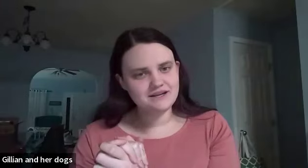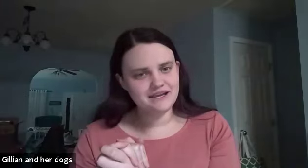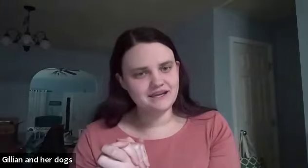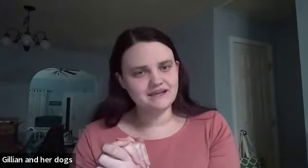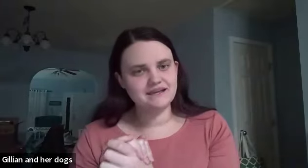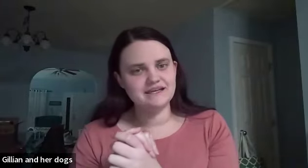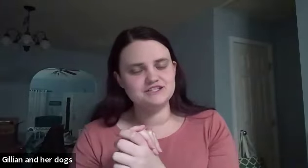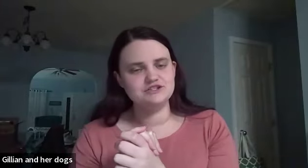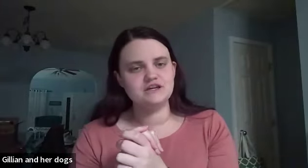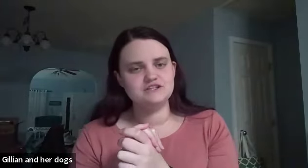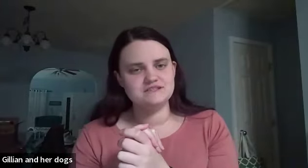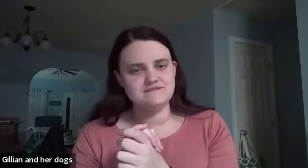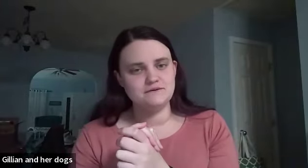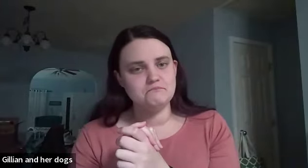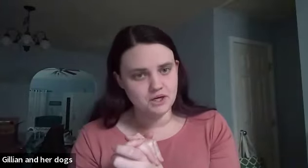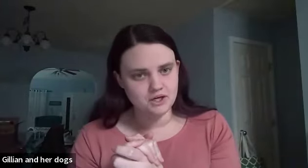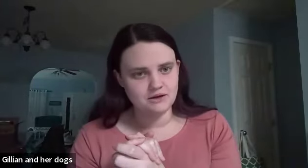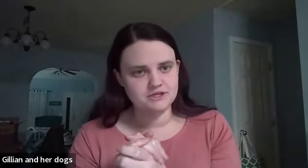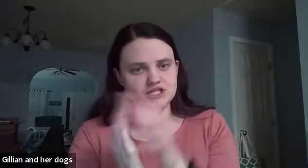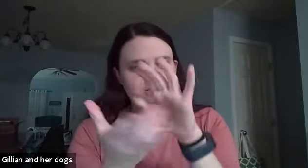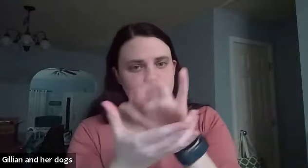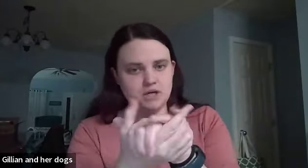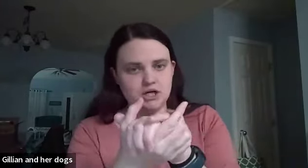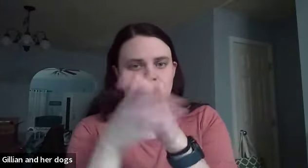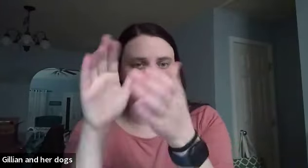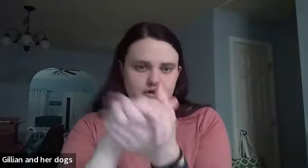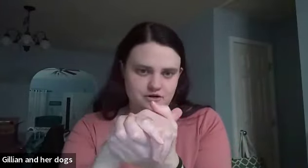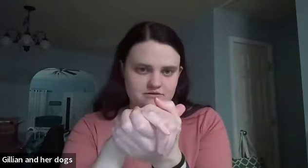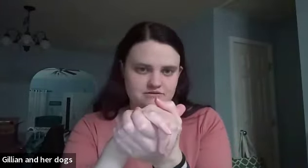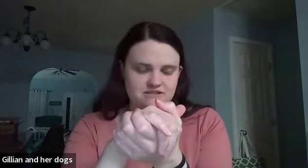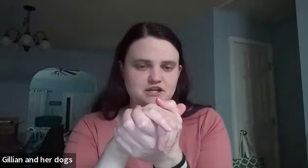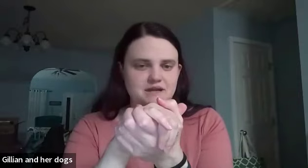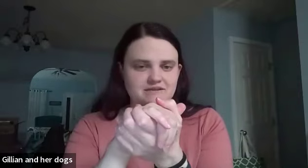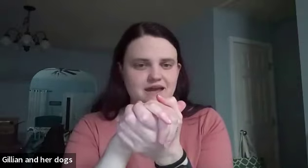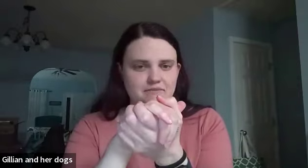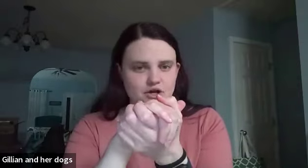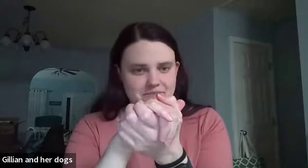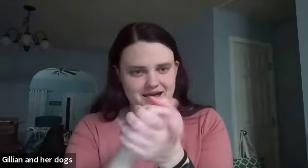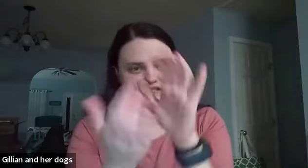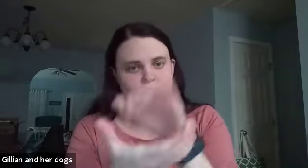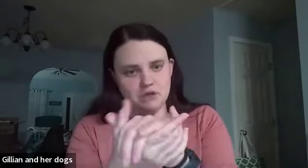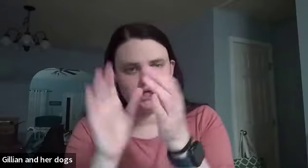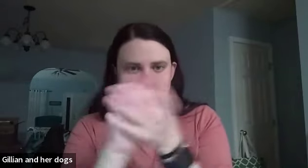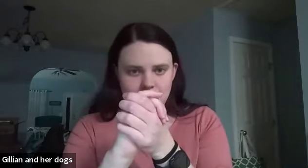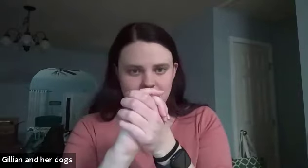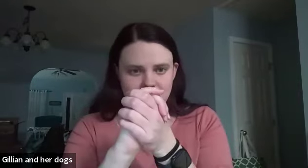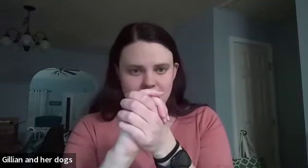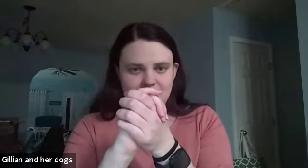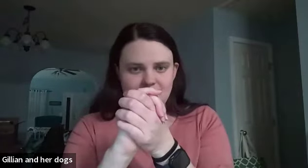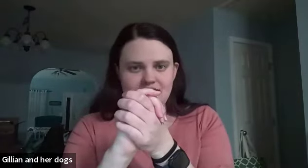Burger King is you're gonna do the sign for burger, which is burger. It's like you're making the hamburger patty, so burger.